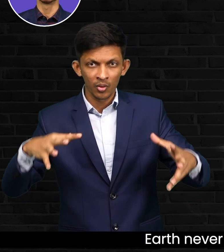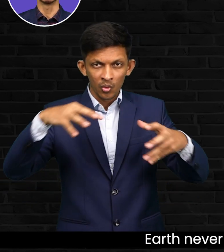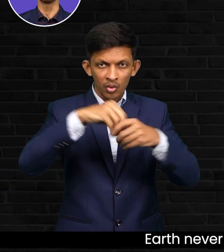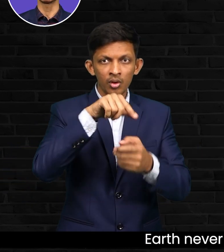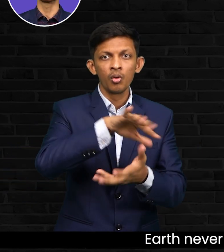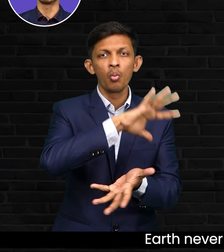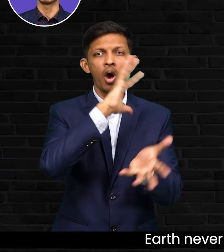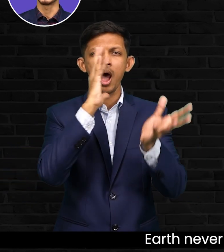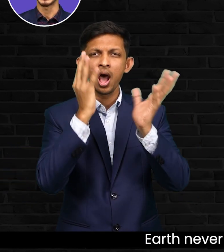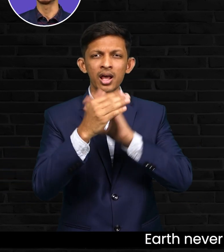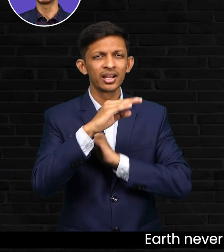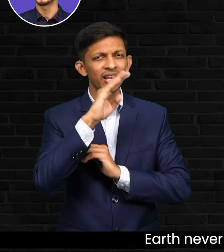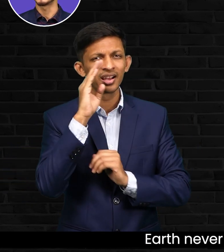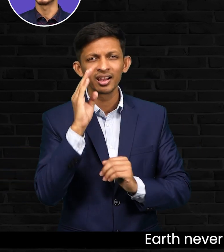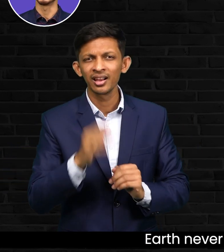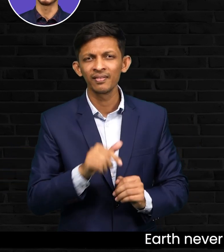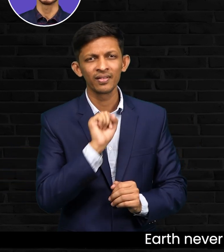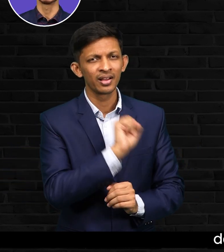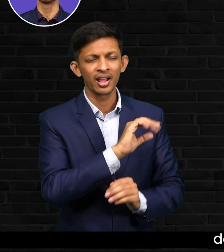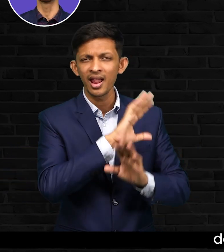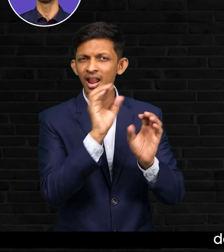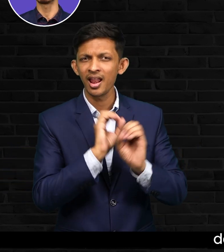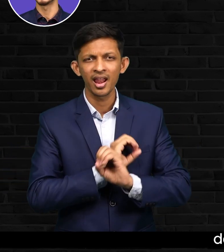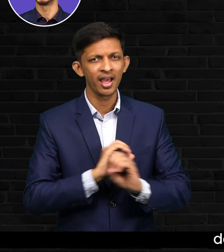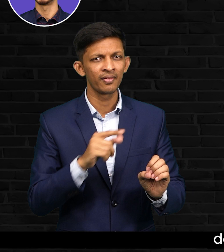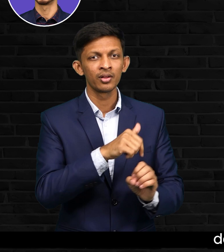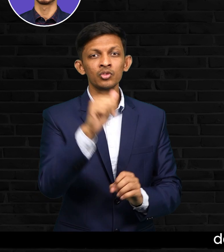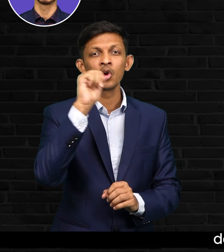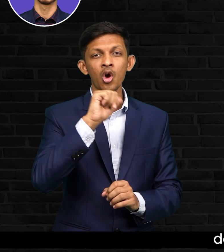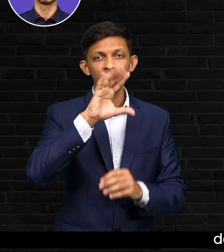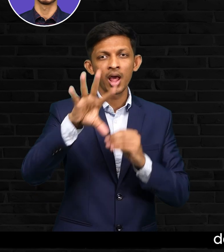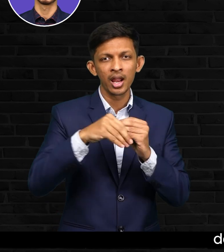Earth never gets water added to it, nor does it disappear.